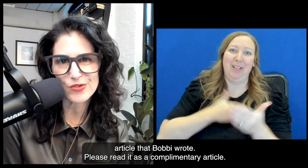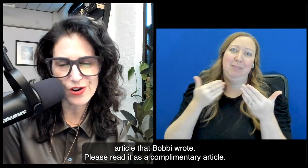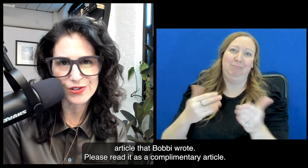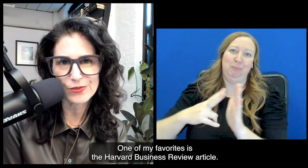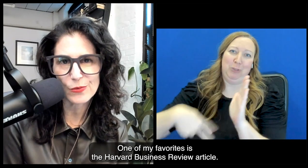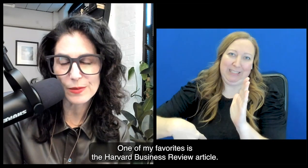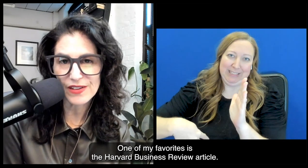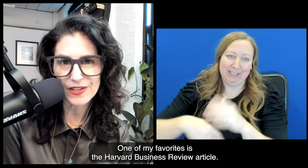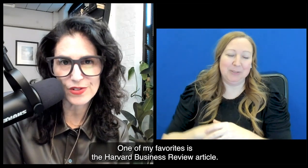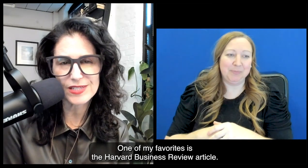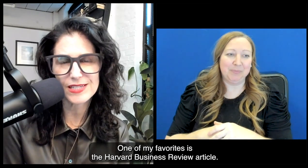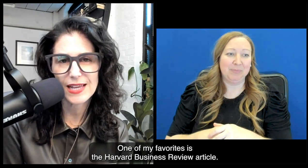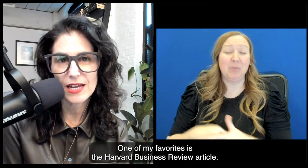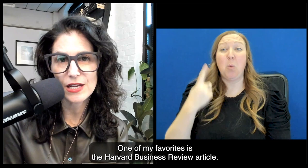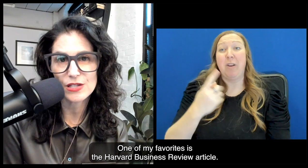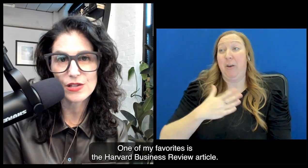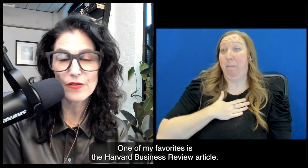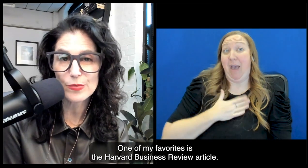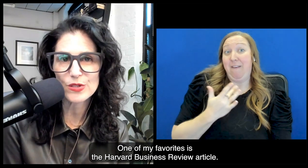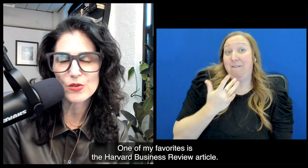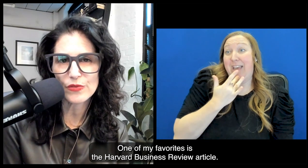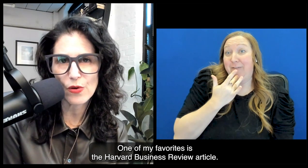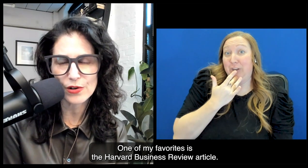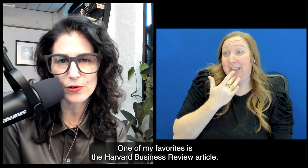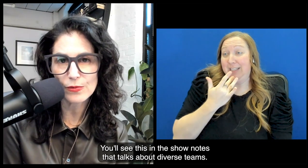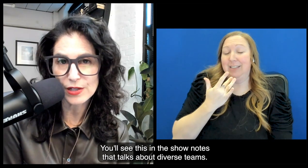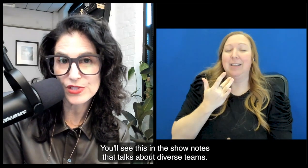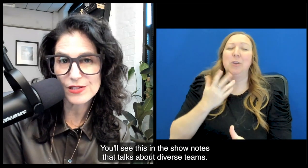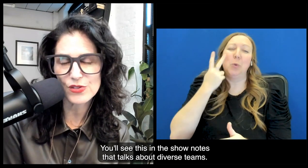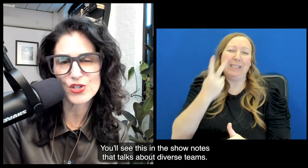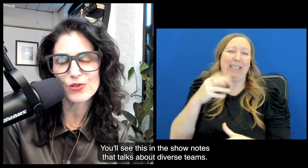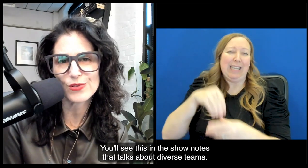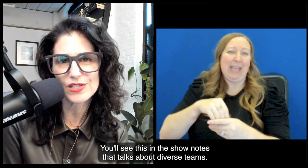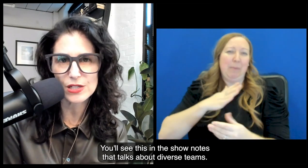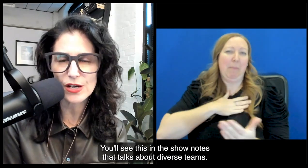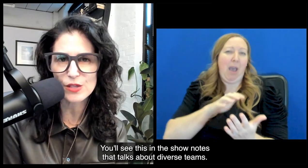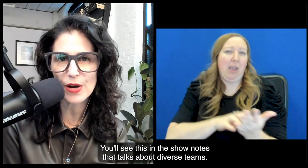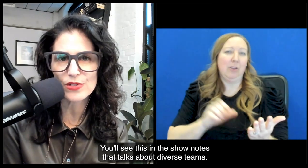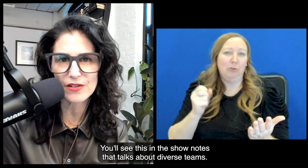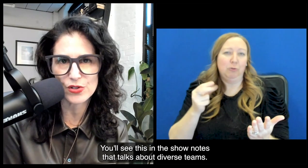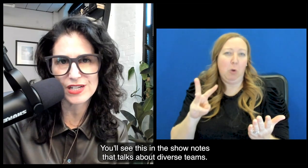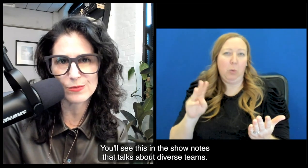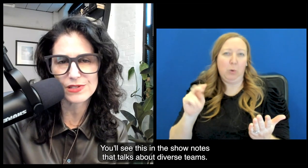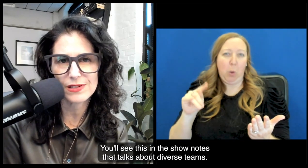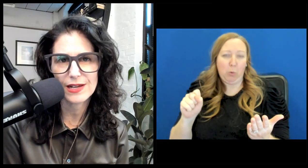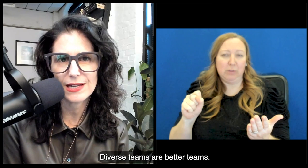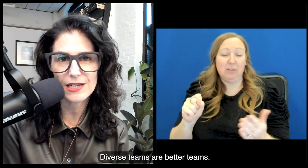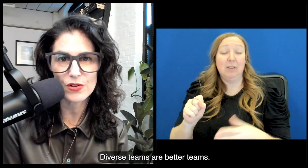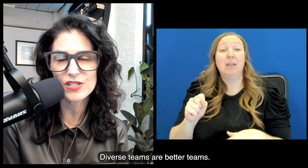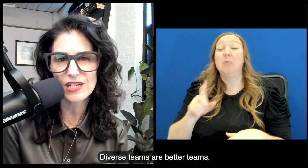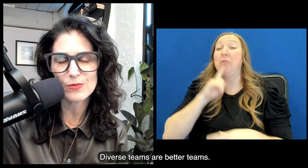complimentary article, one of my favorites is the Harvard Business Review article. You'll see this in the show notes that talks about diverse teams.